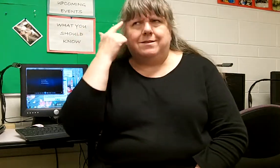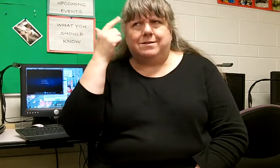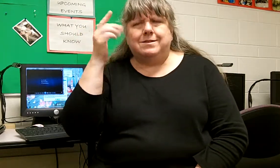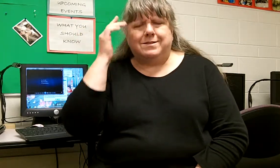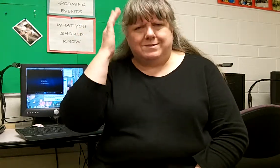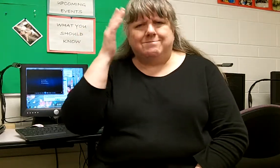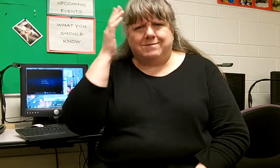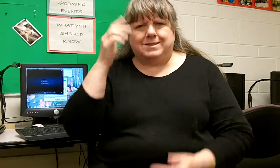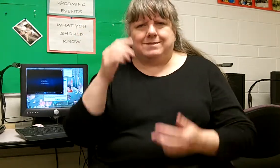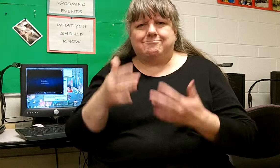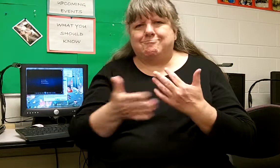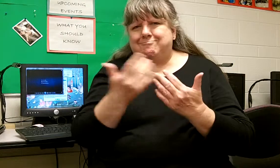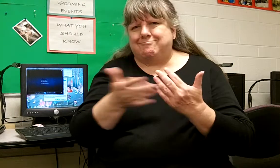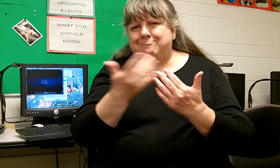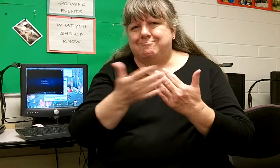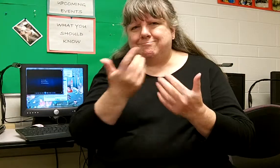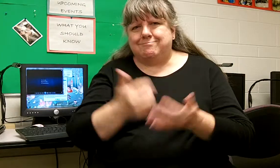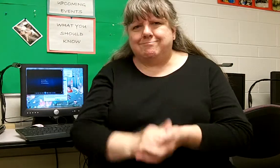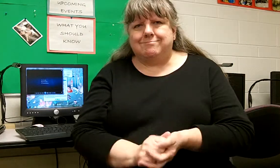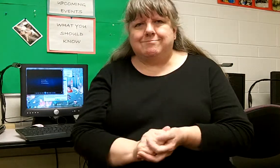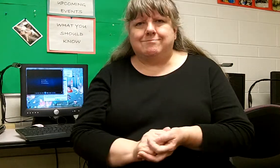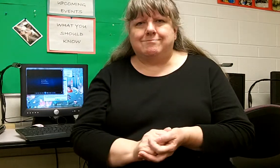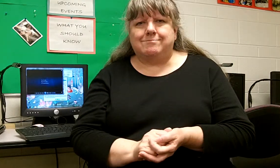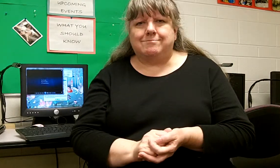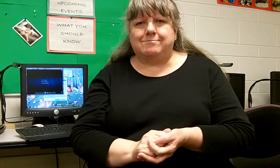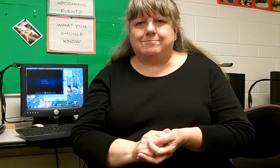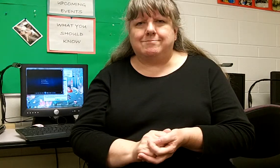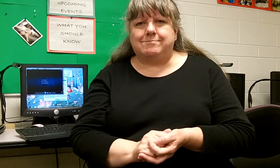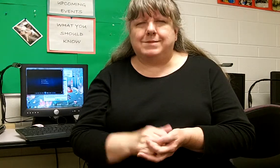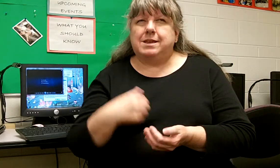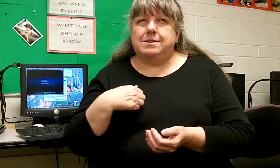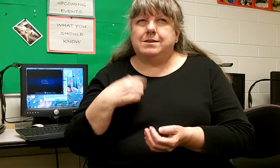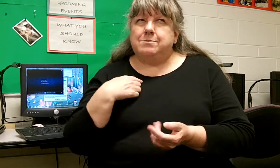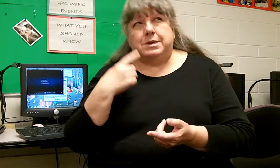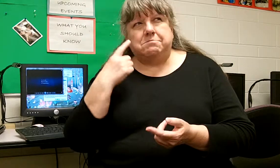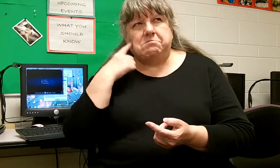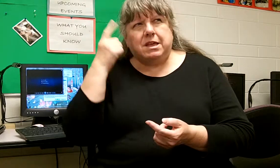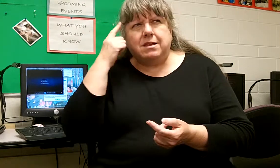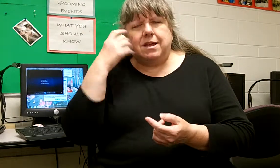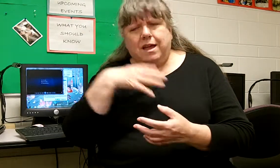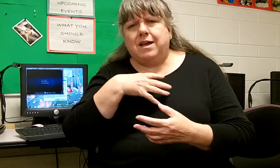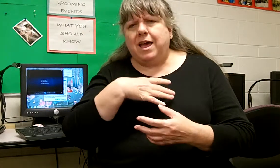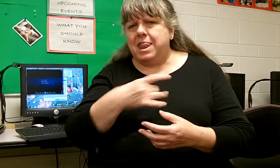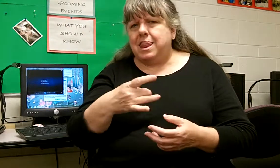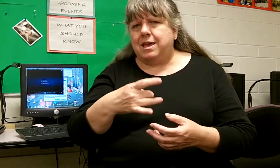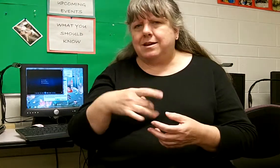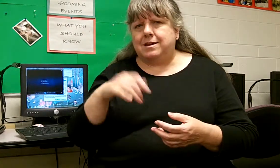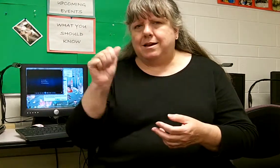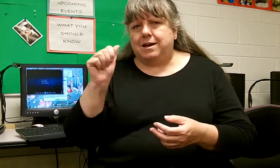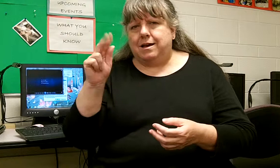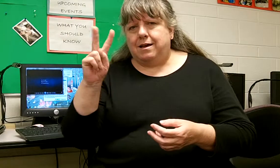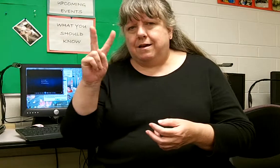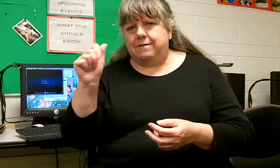difficult. I like the avocados. I might stick with that. What is